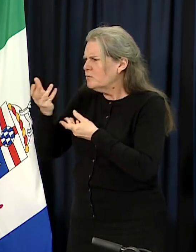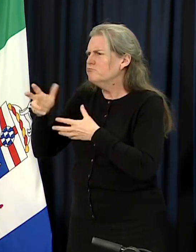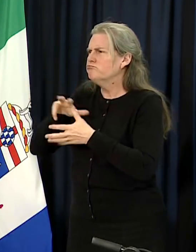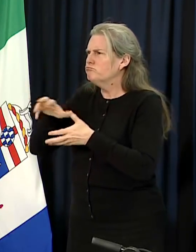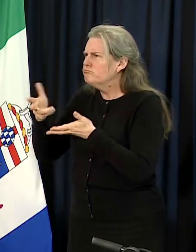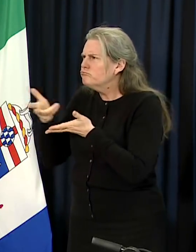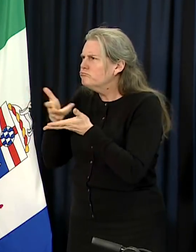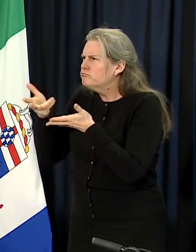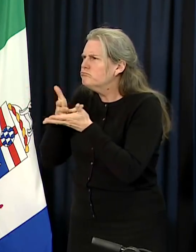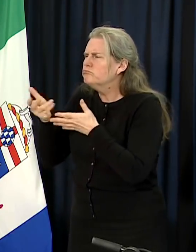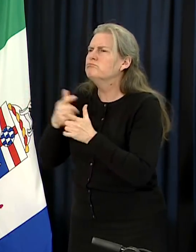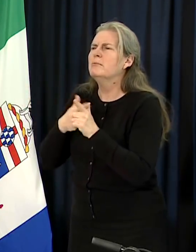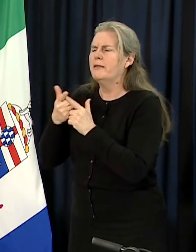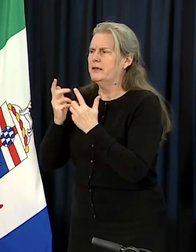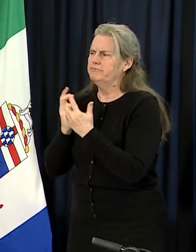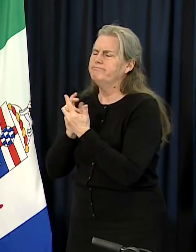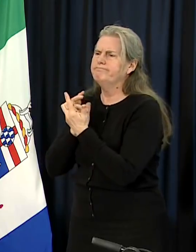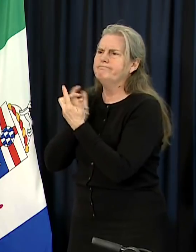is facing.